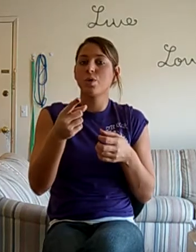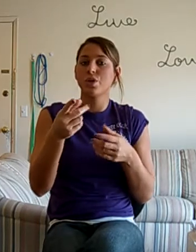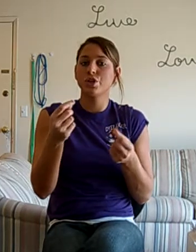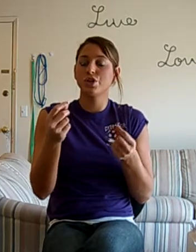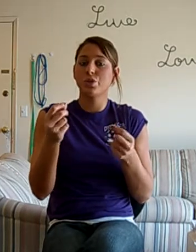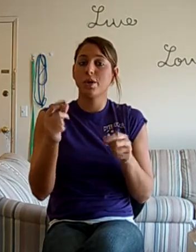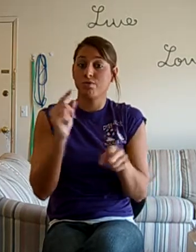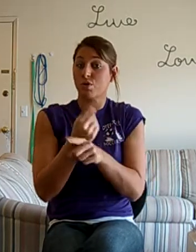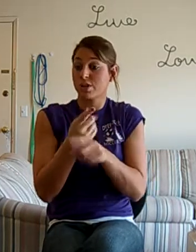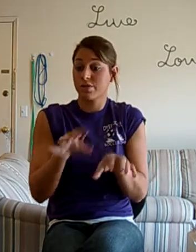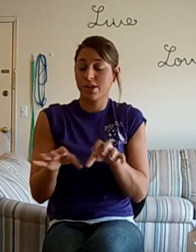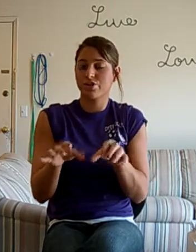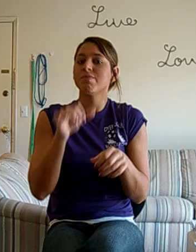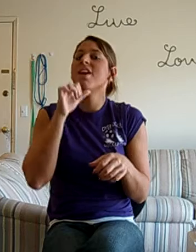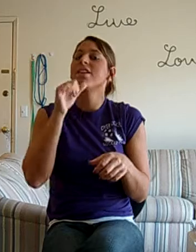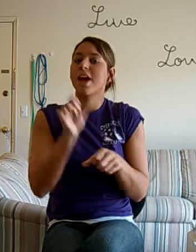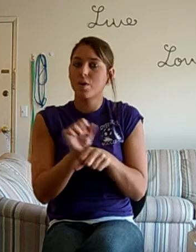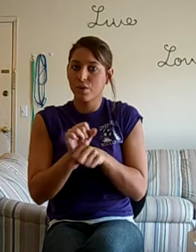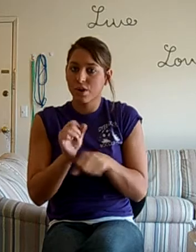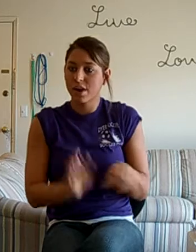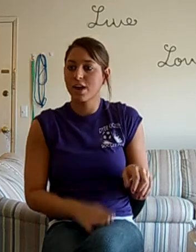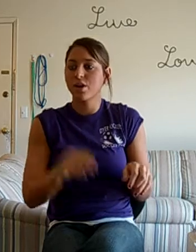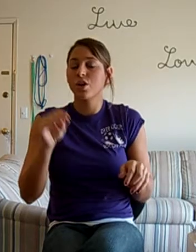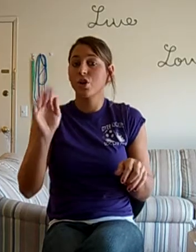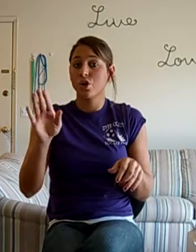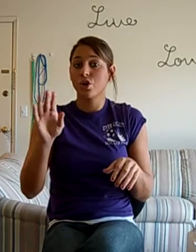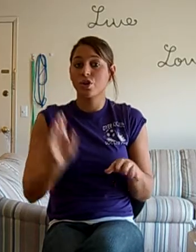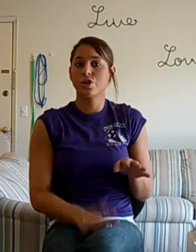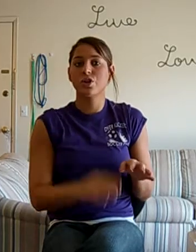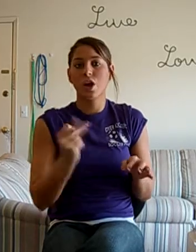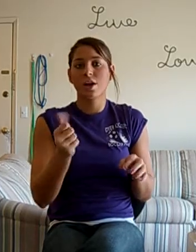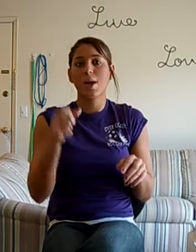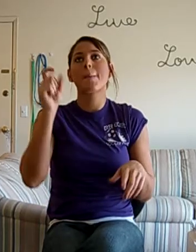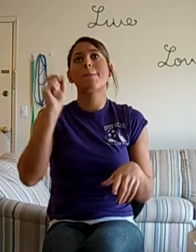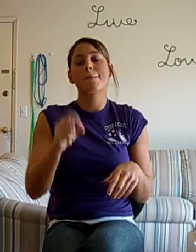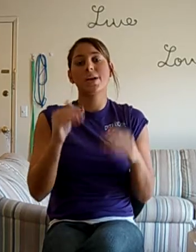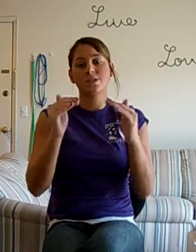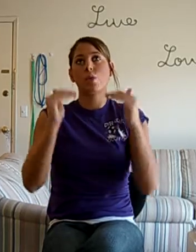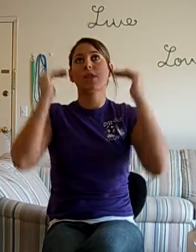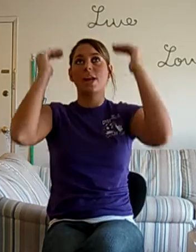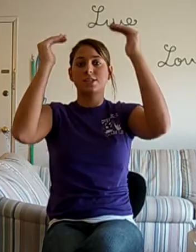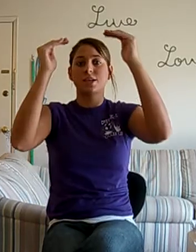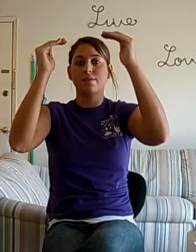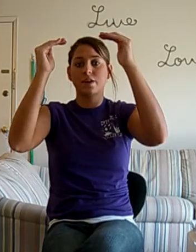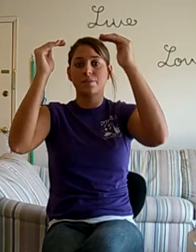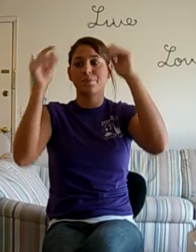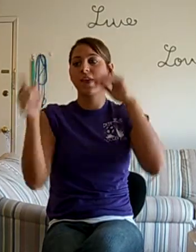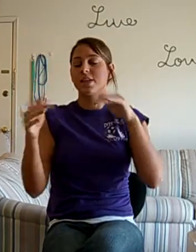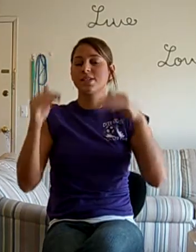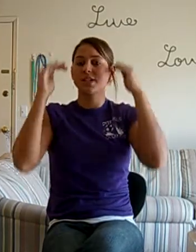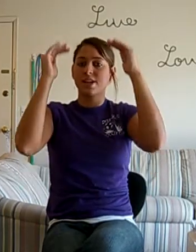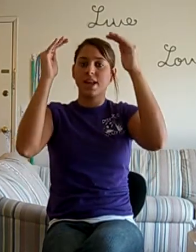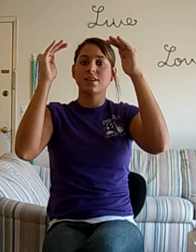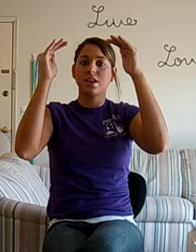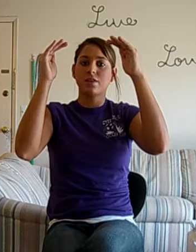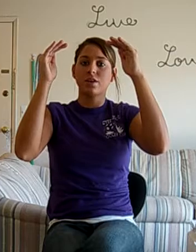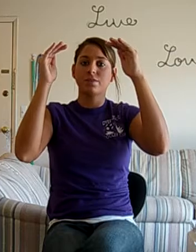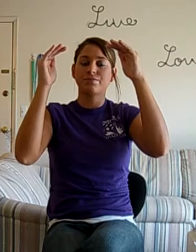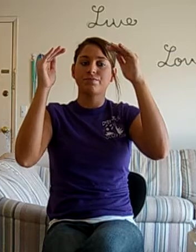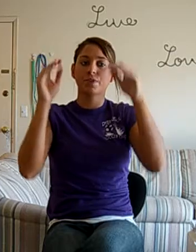taking is not working on your dog, you have to go up to the next level. This would be the next level of correction with your dog. You get face to